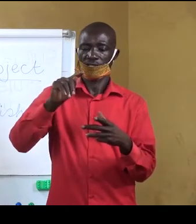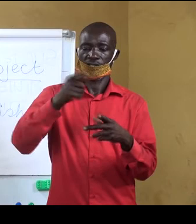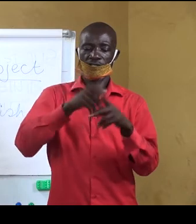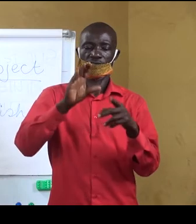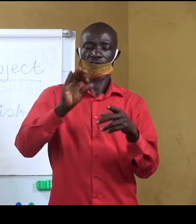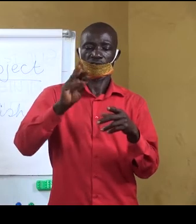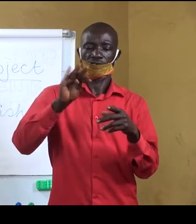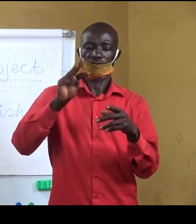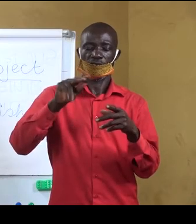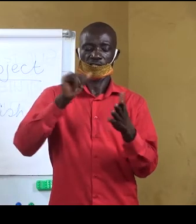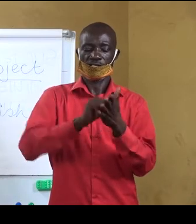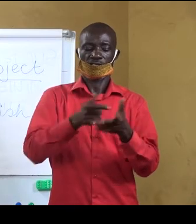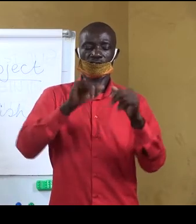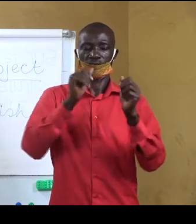form